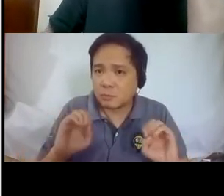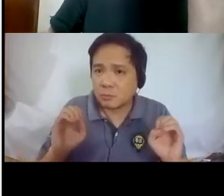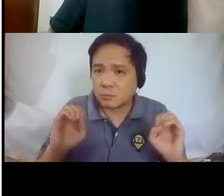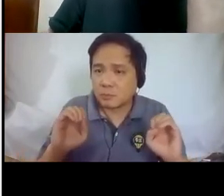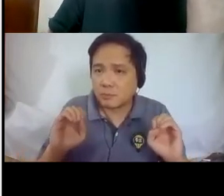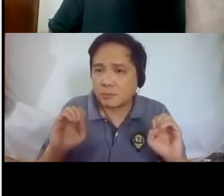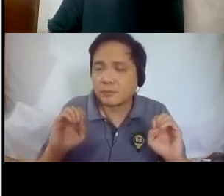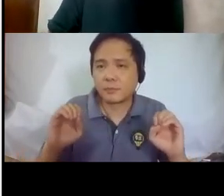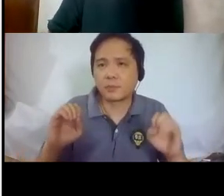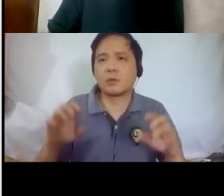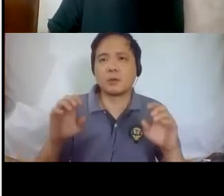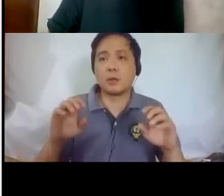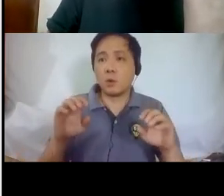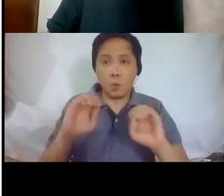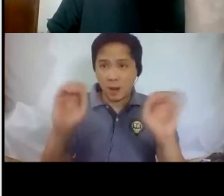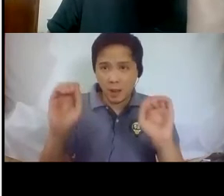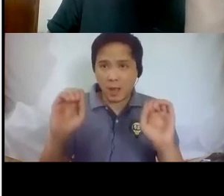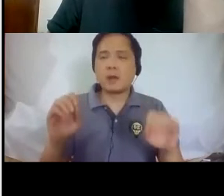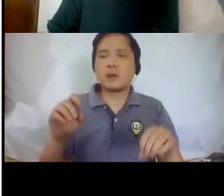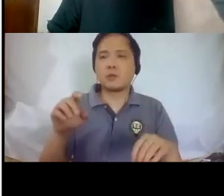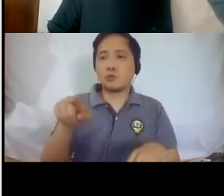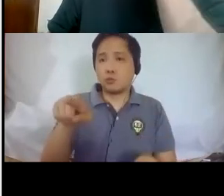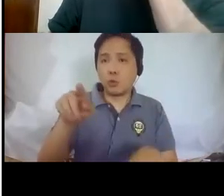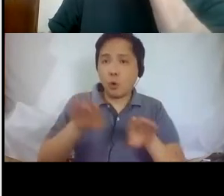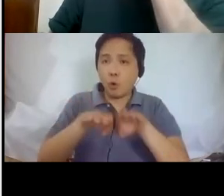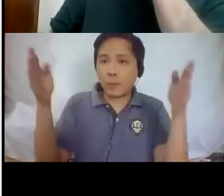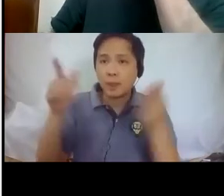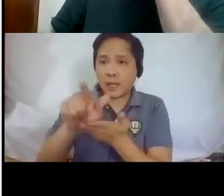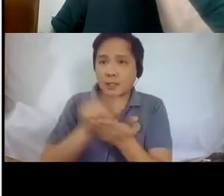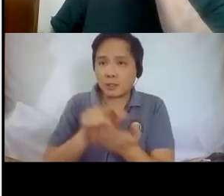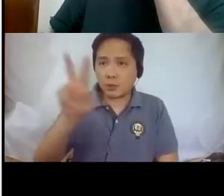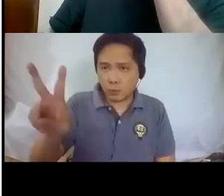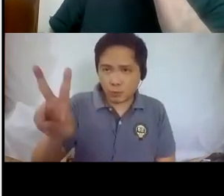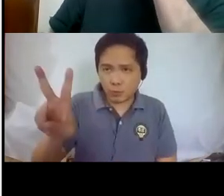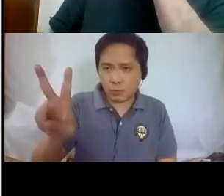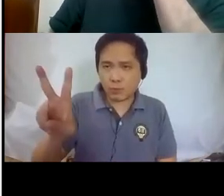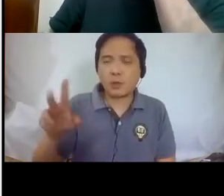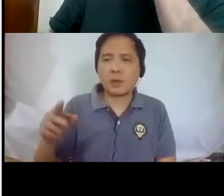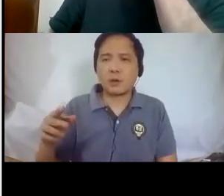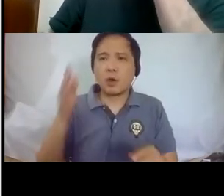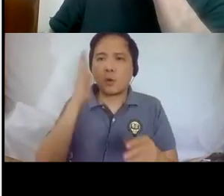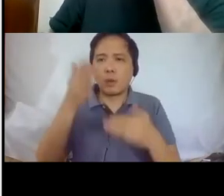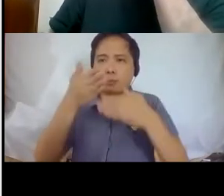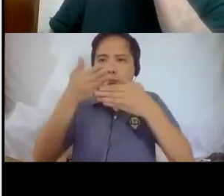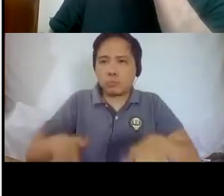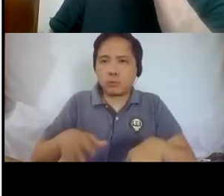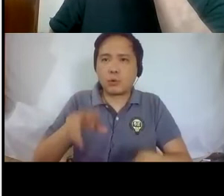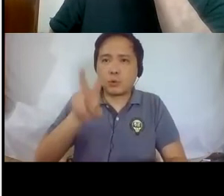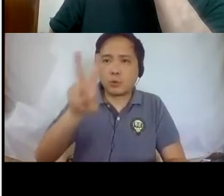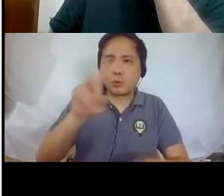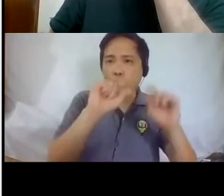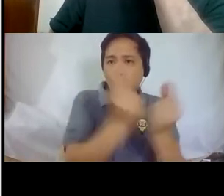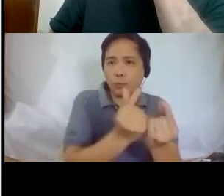to lesson 2. And I want you to divide into groups and set up the